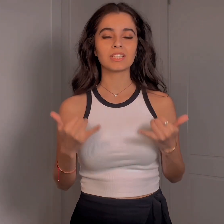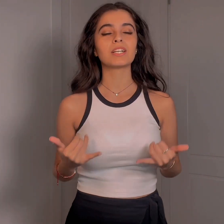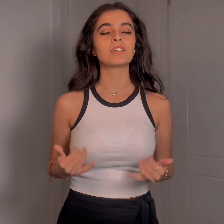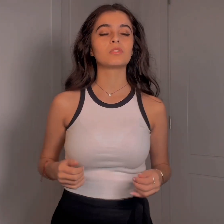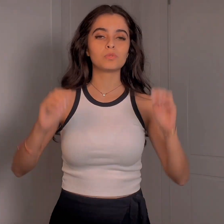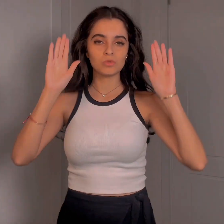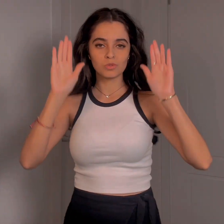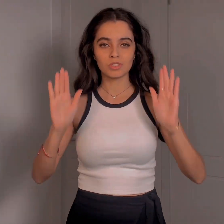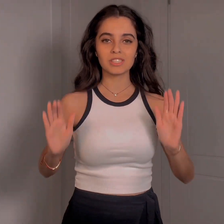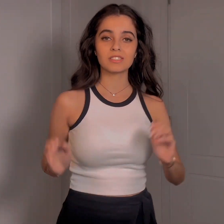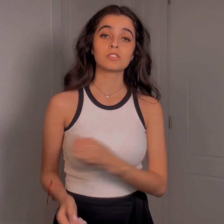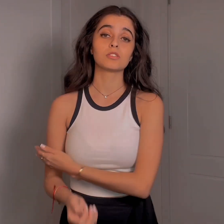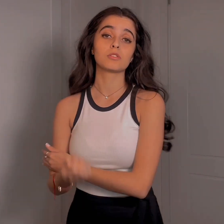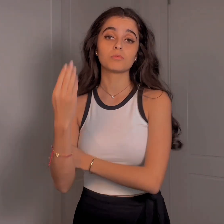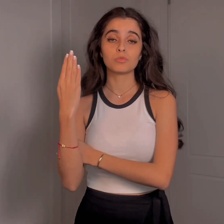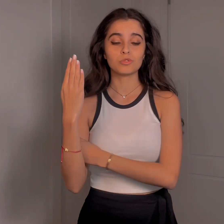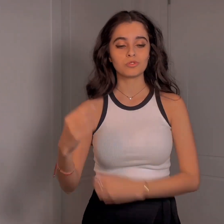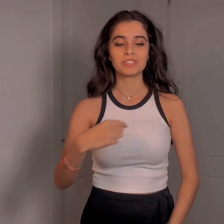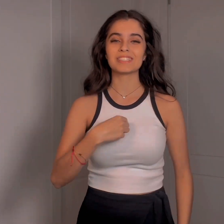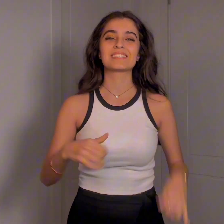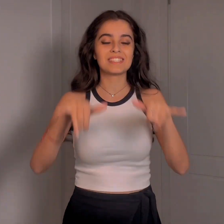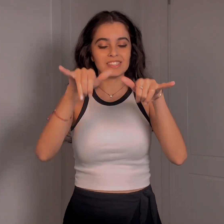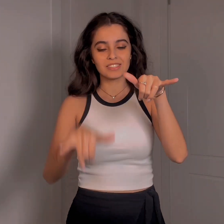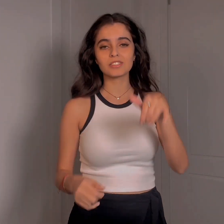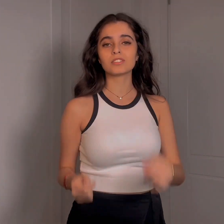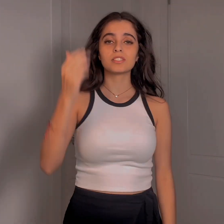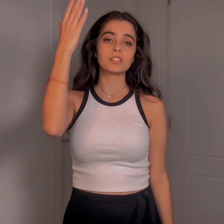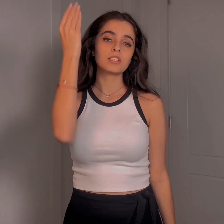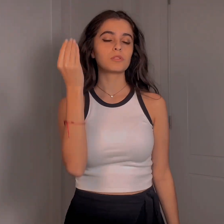Now, Sunday mornings I just sleep in.